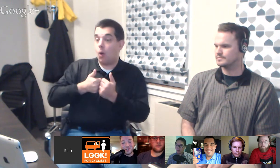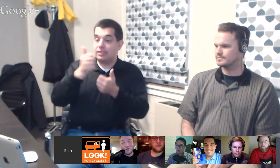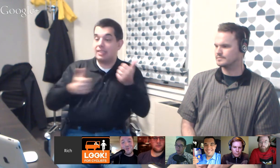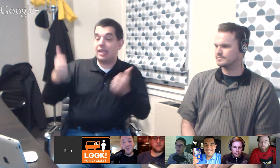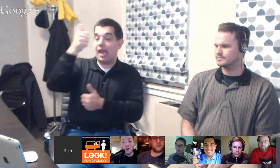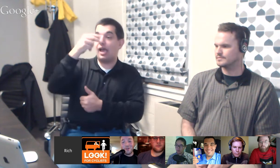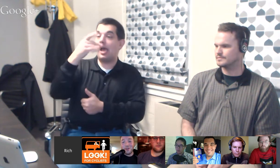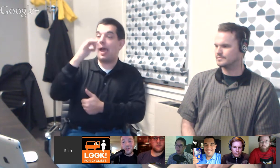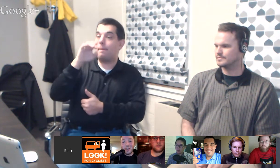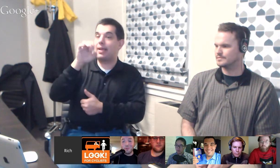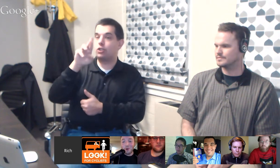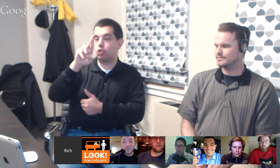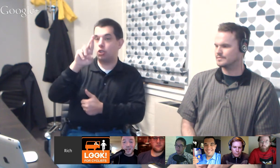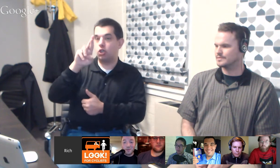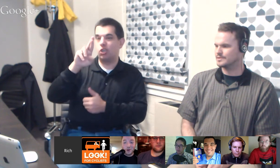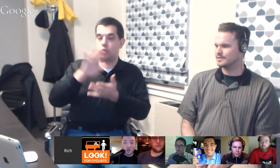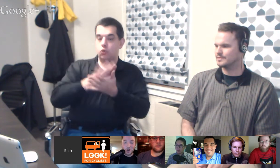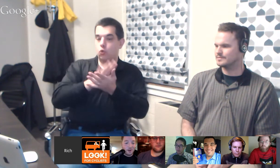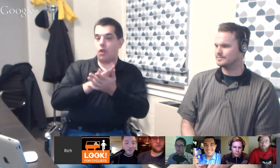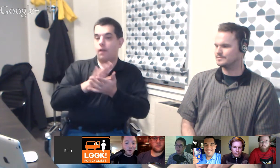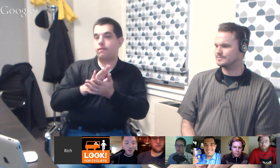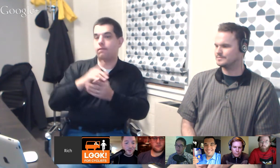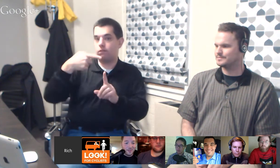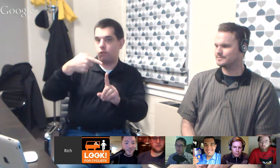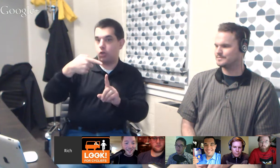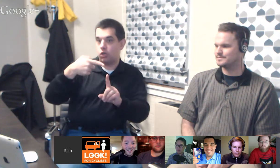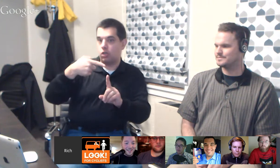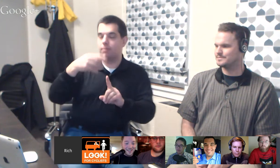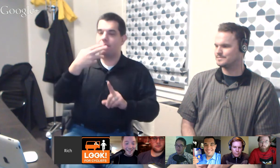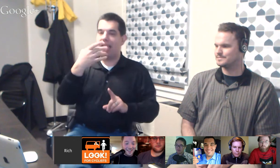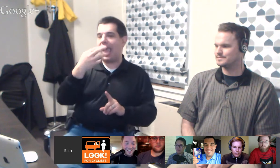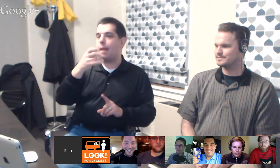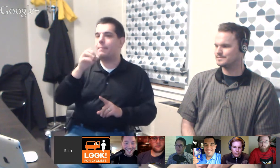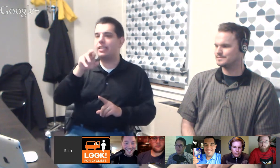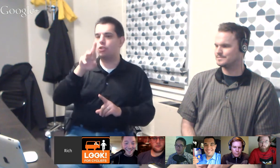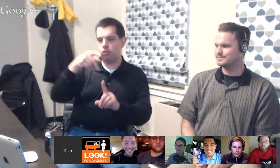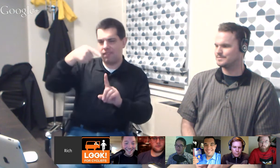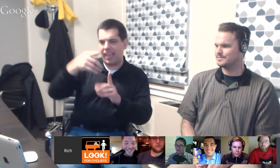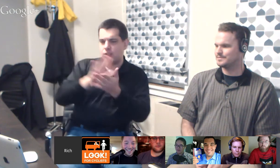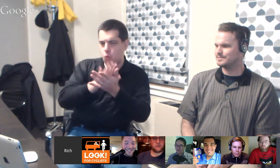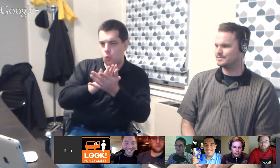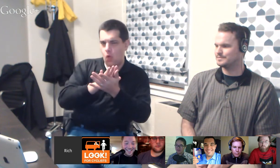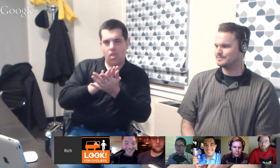York School for the Hard of Hearing, Garrett Morris, ever interpreted for you?